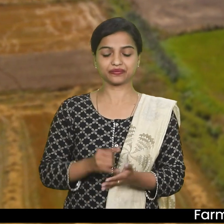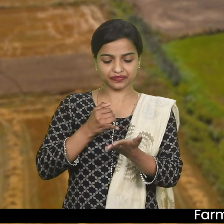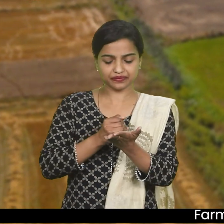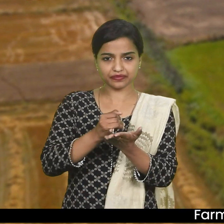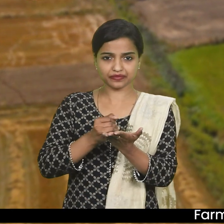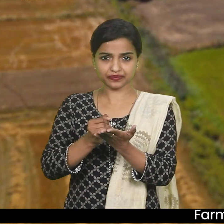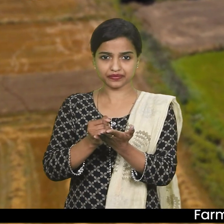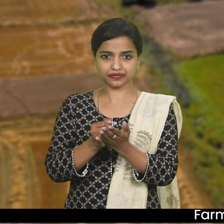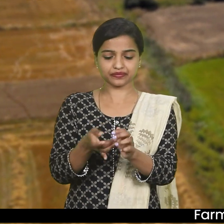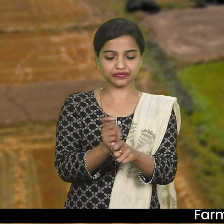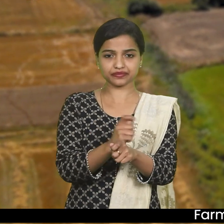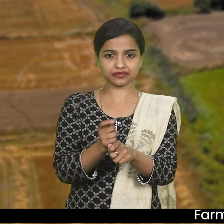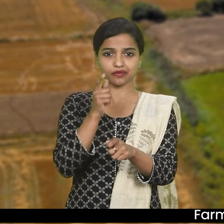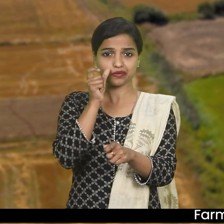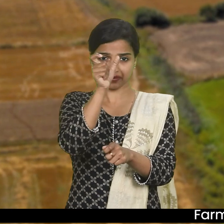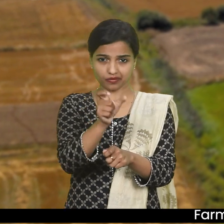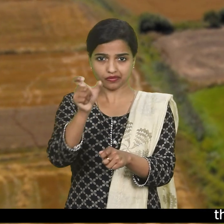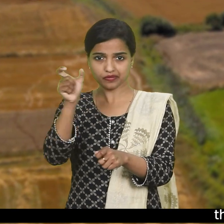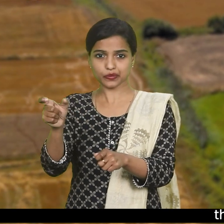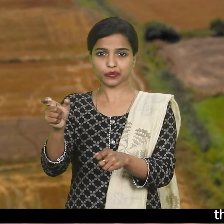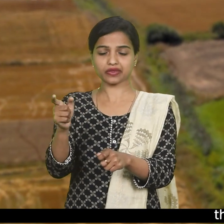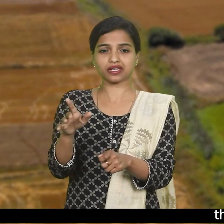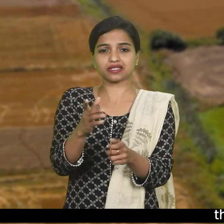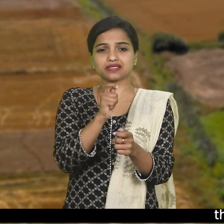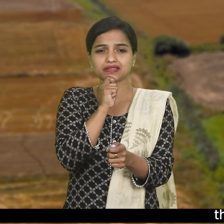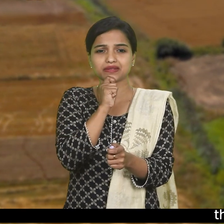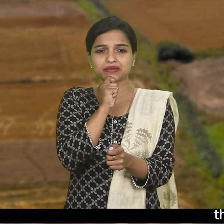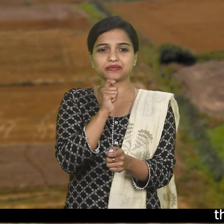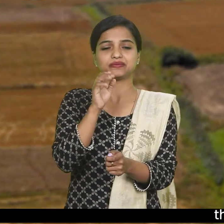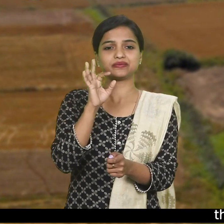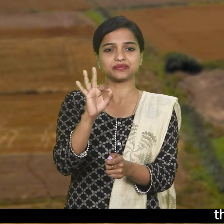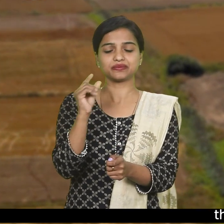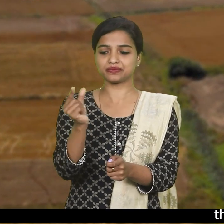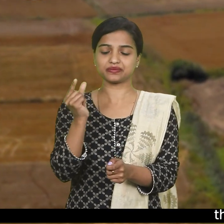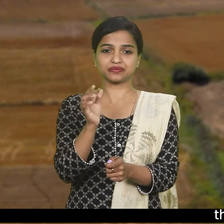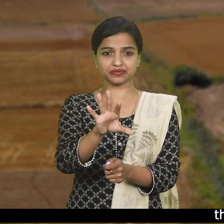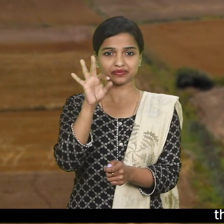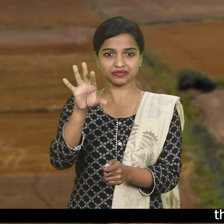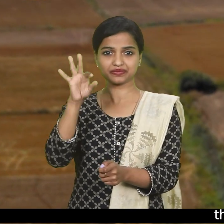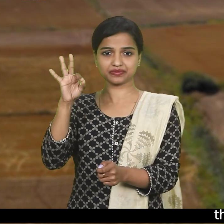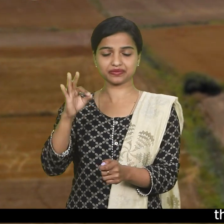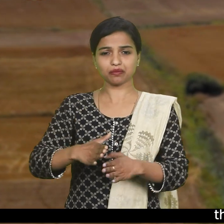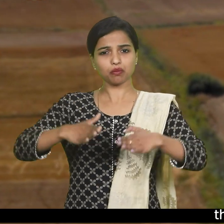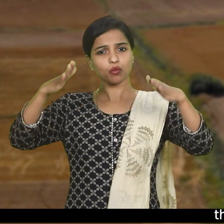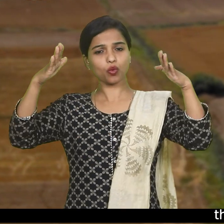Farmers prefer to use seeds that give a high yield.